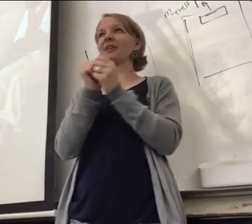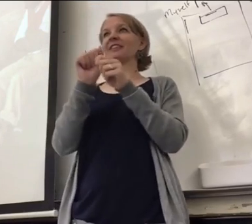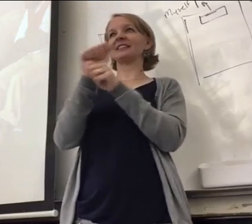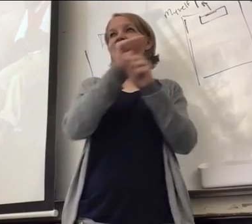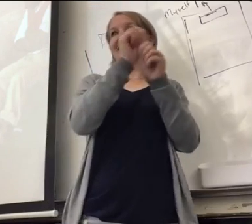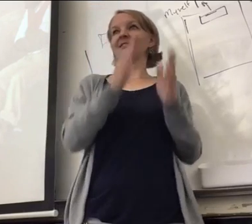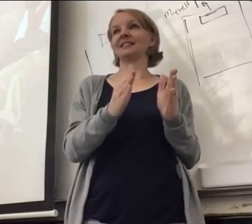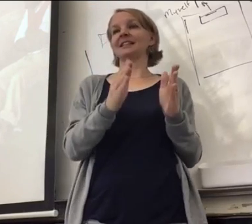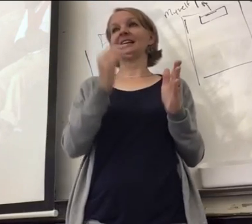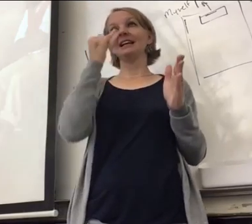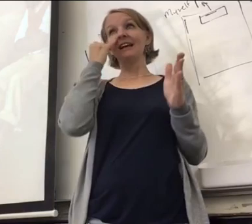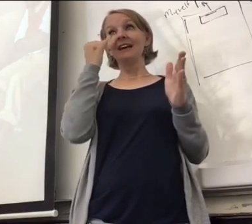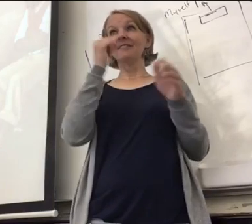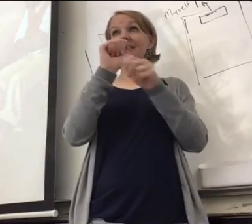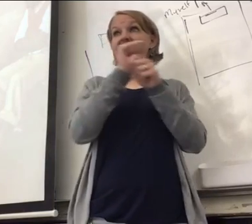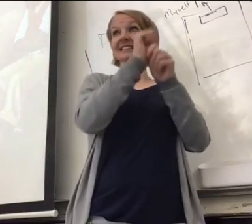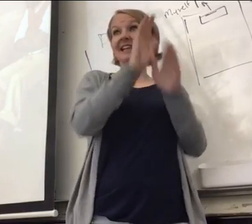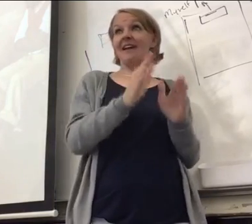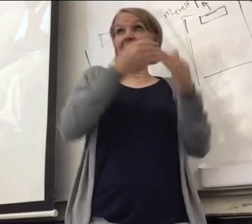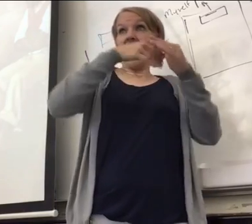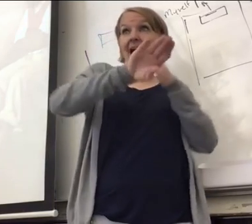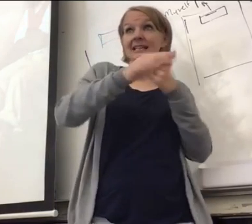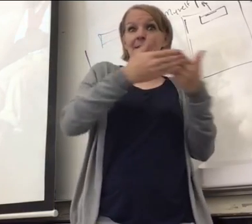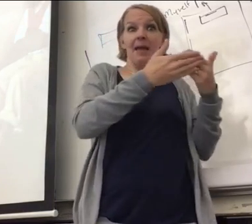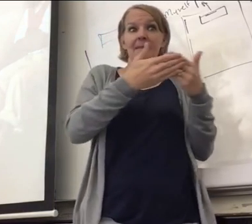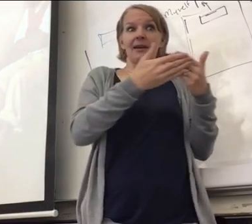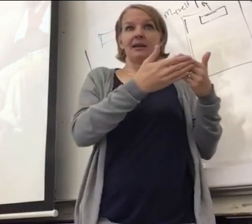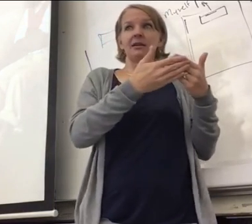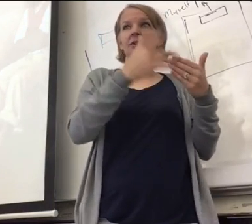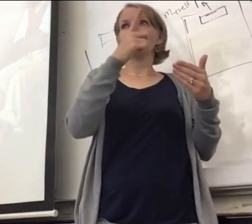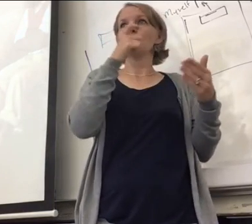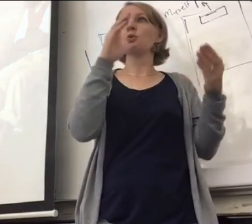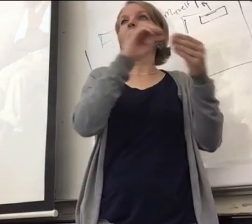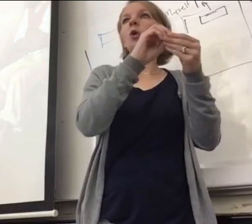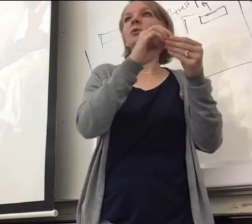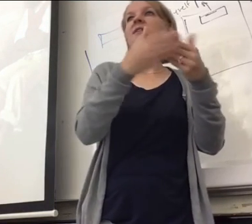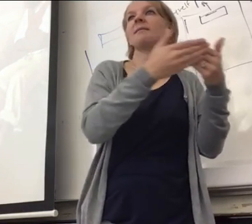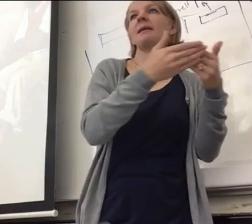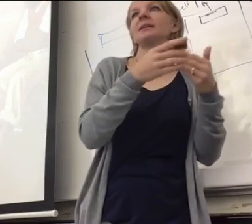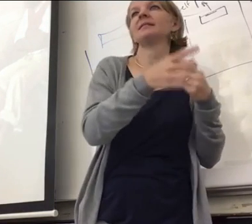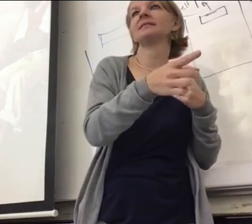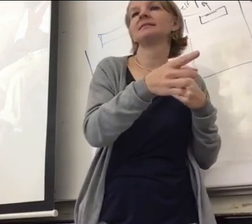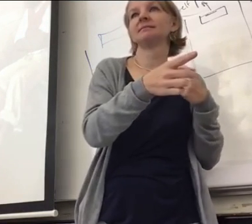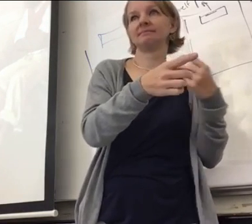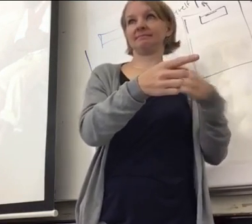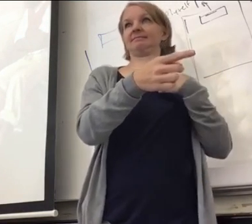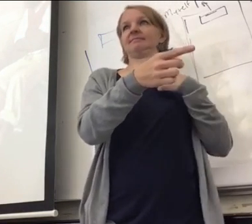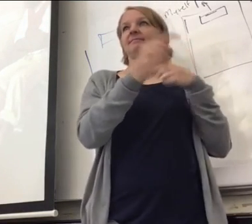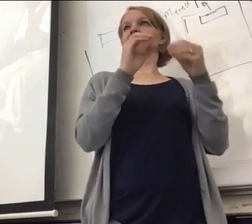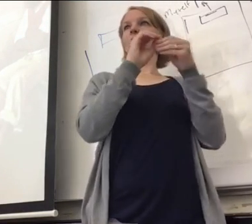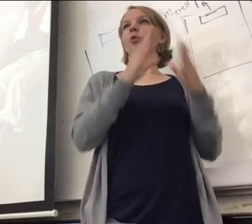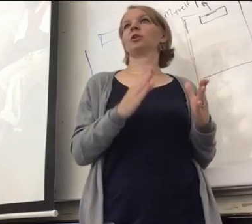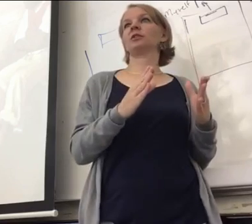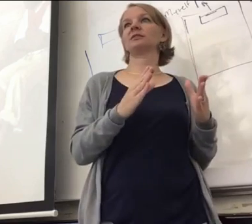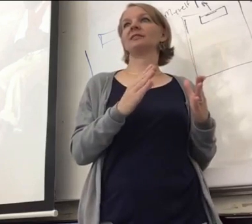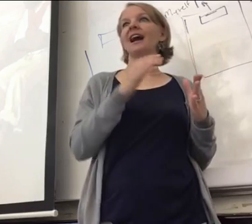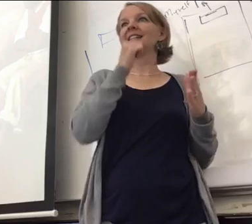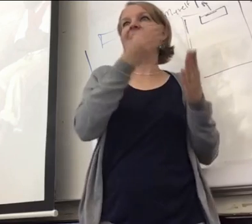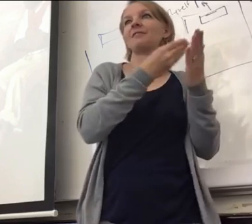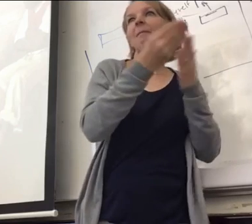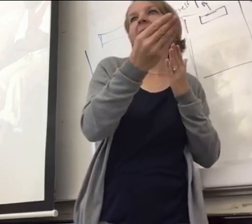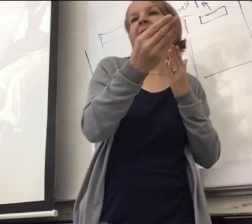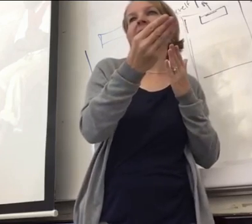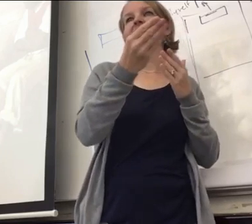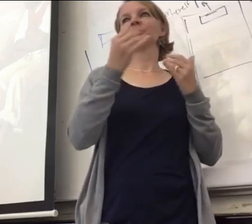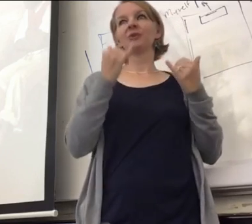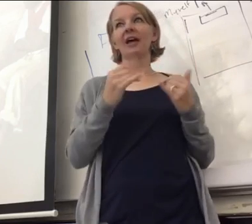slaves. If the slave has a baby, who owns that slave now? You. You don't have to pay anything for it. So they're going